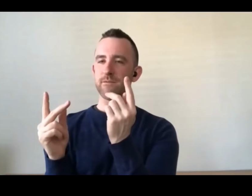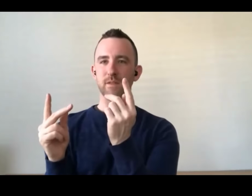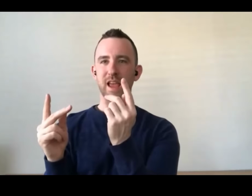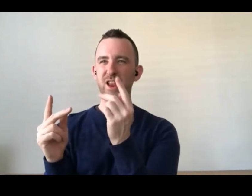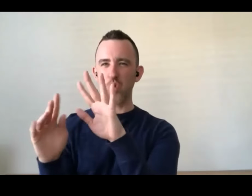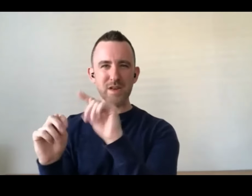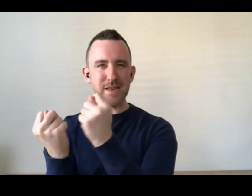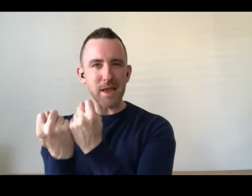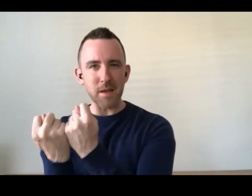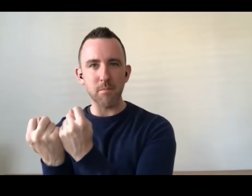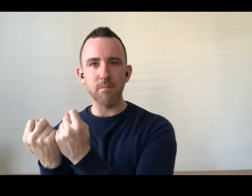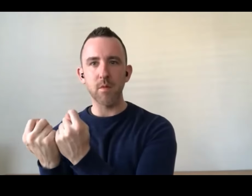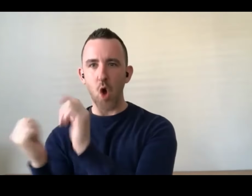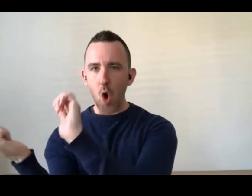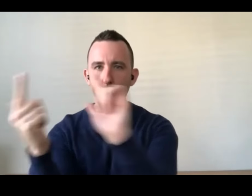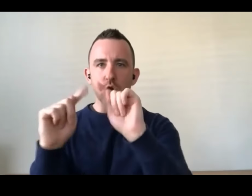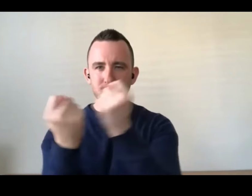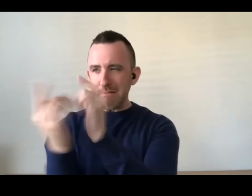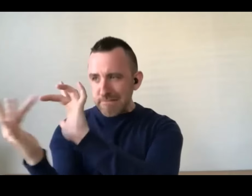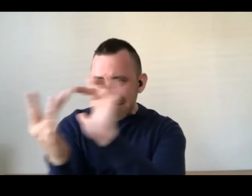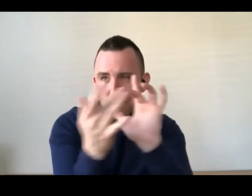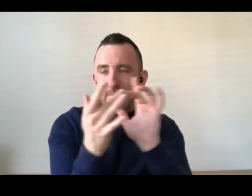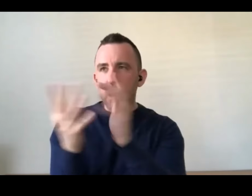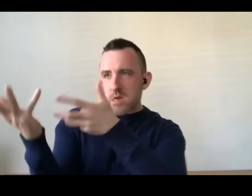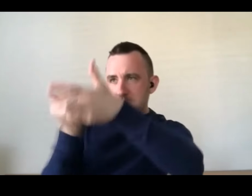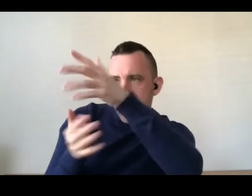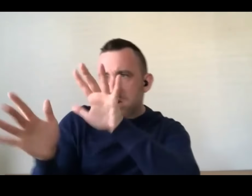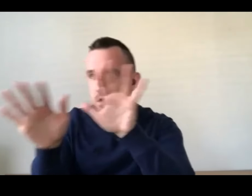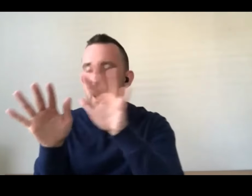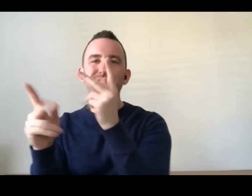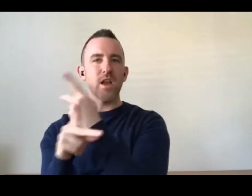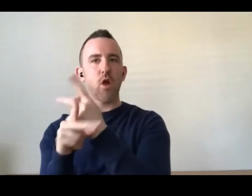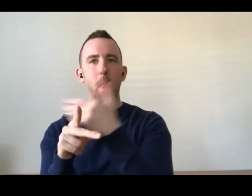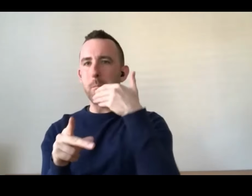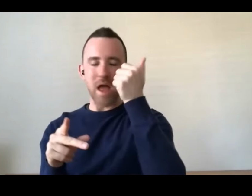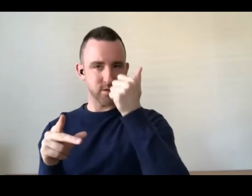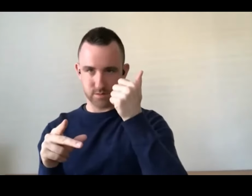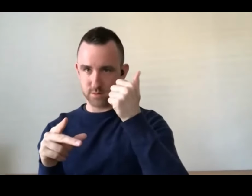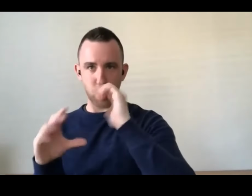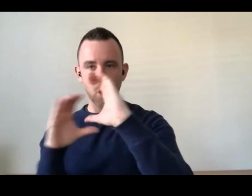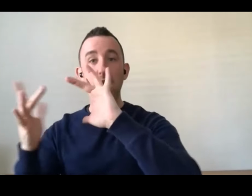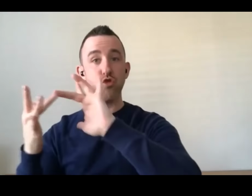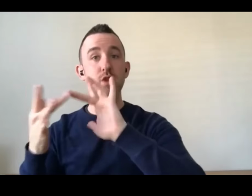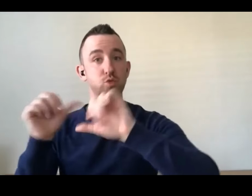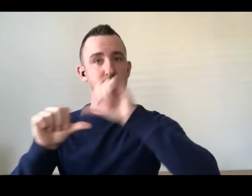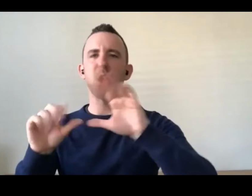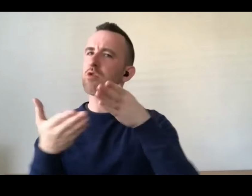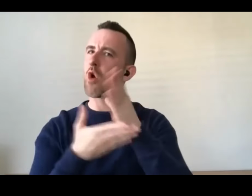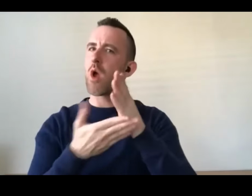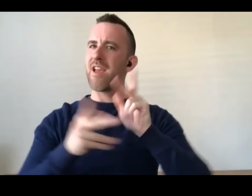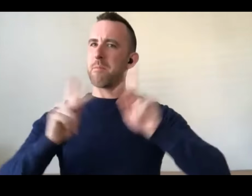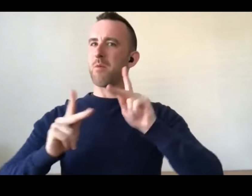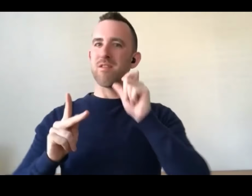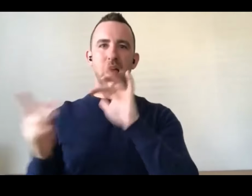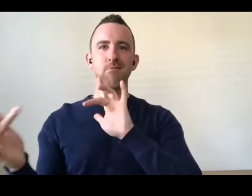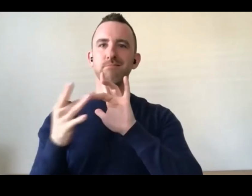the captain, reach out to all your teammates, and make sure that you are in touch. And it's okay if people aren't in touch